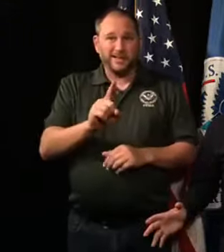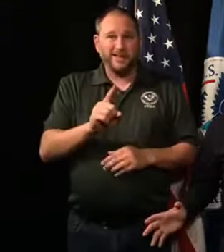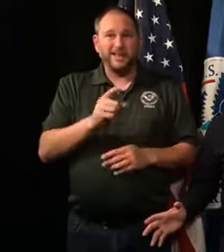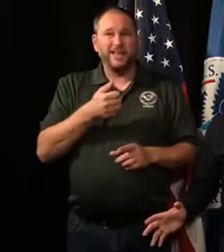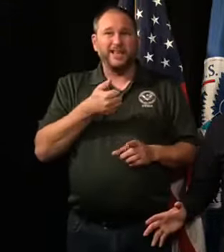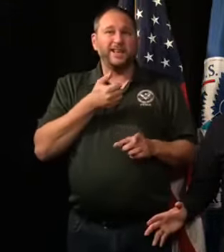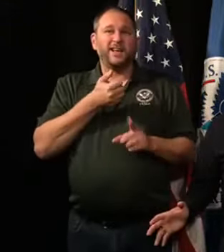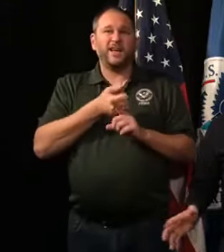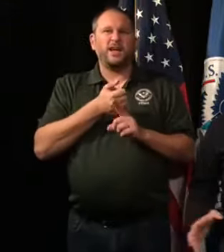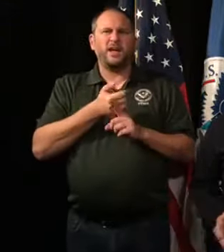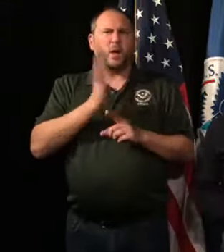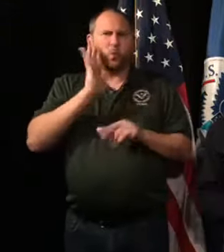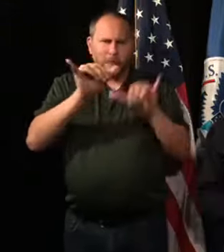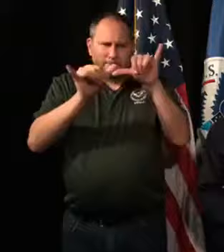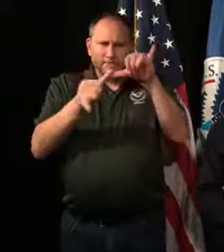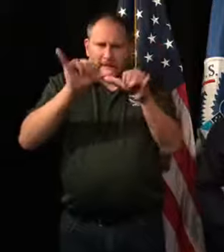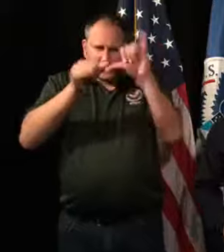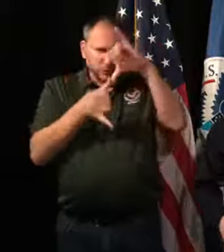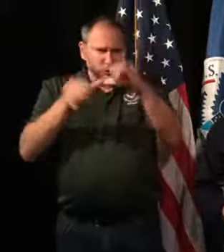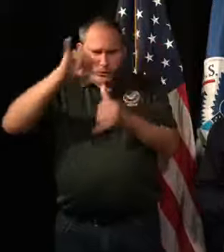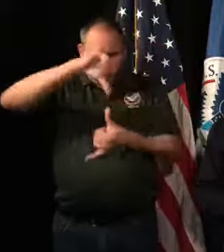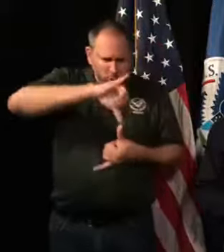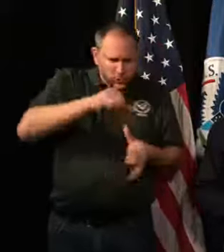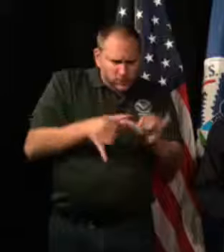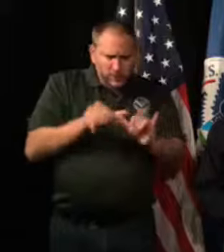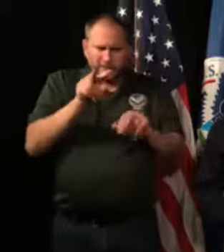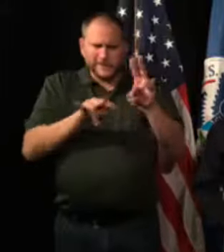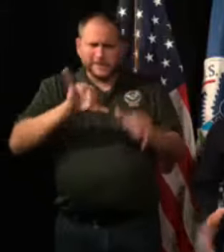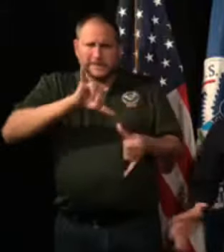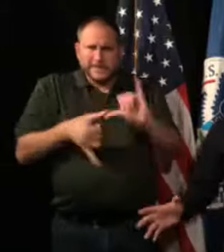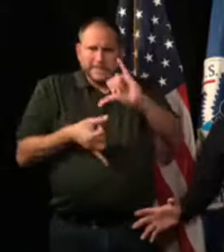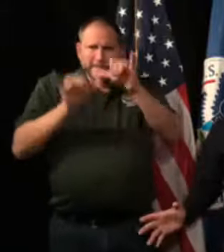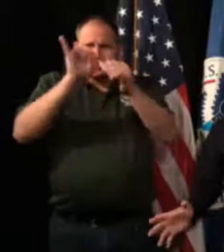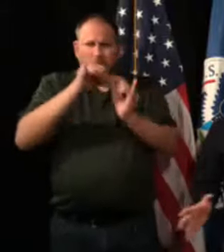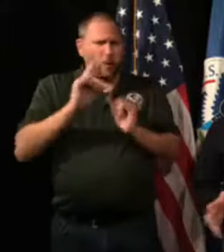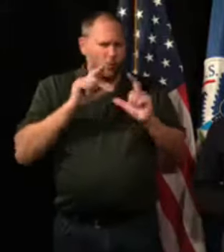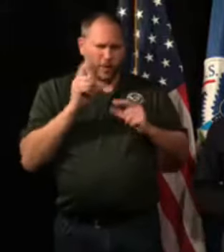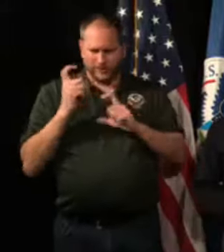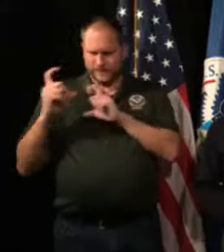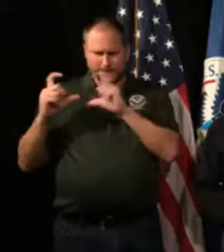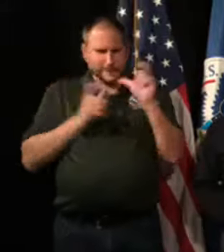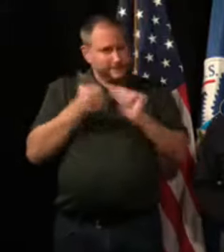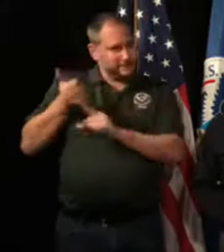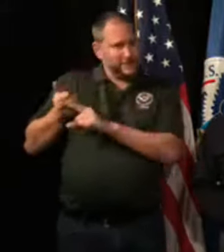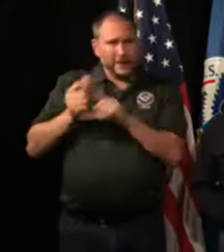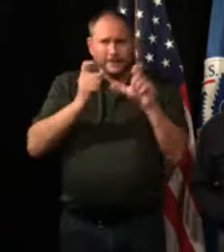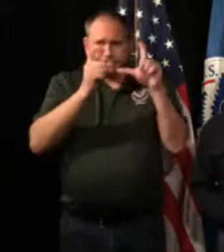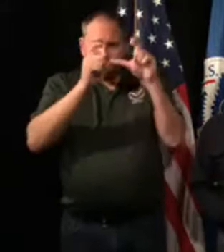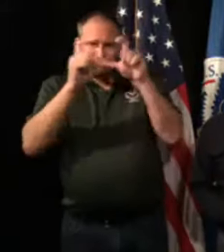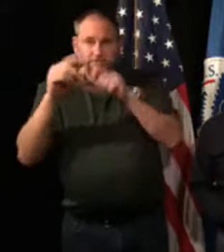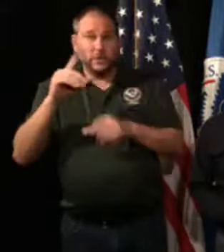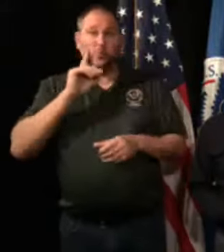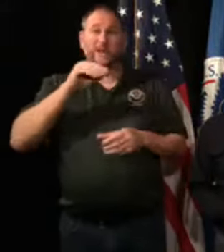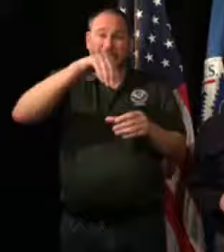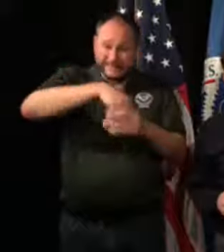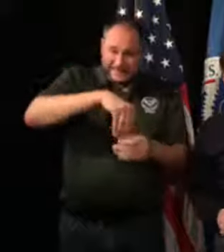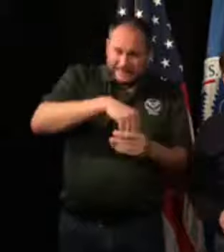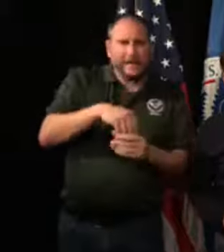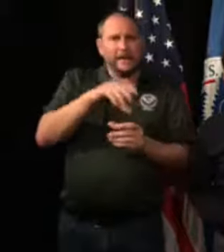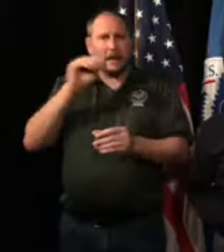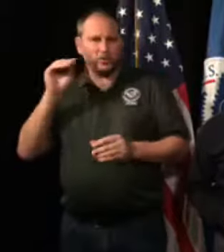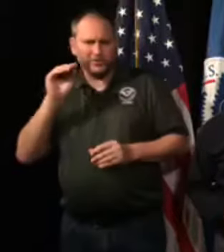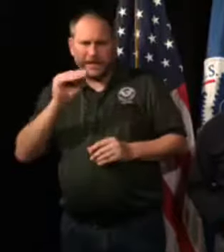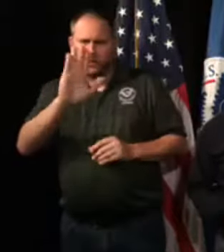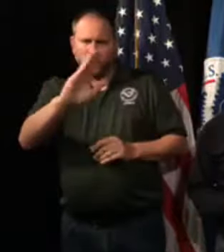many measurements. In addition to photos, they'll measure every bit of your house, inside and out. They're going to